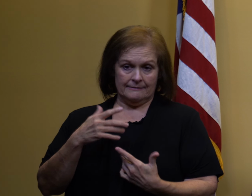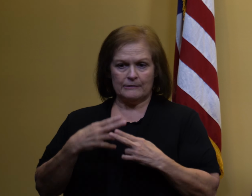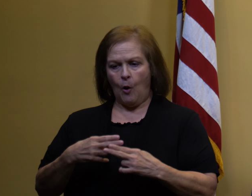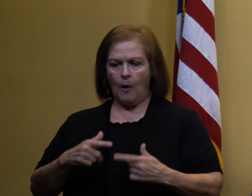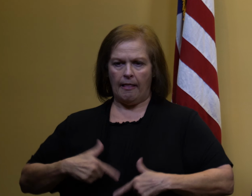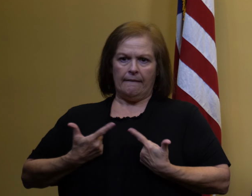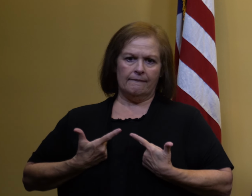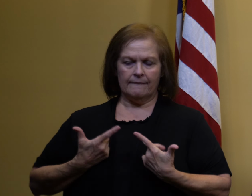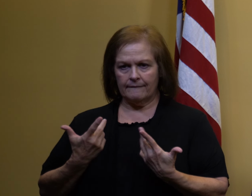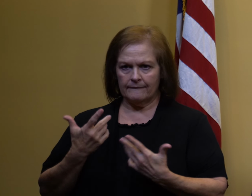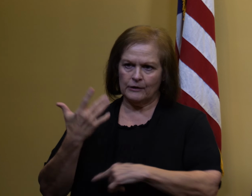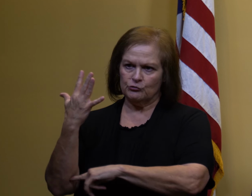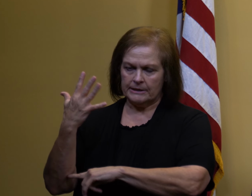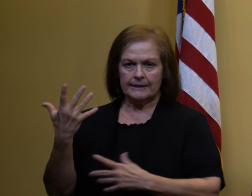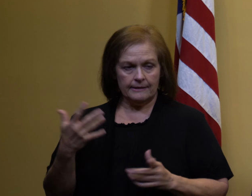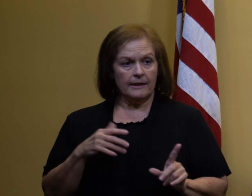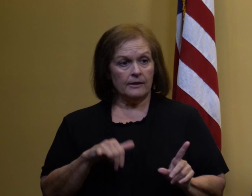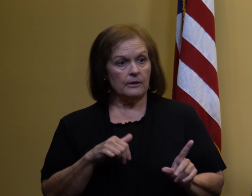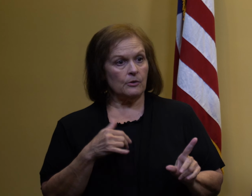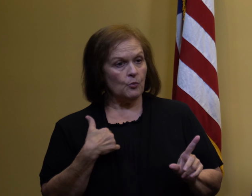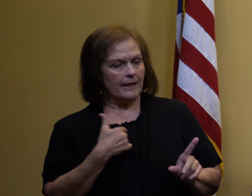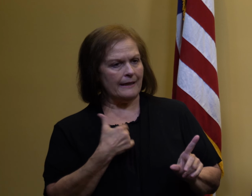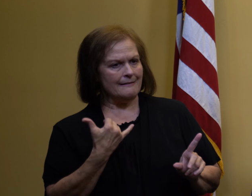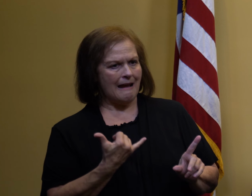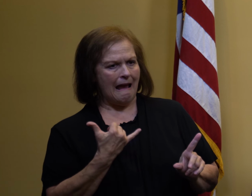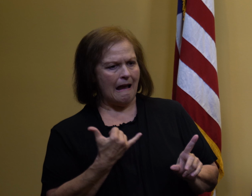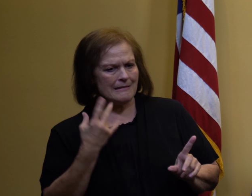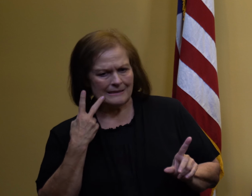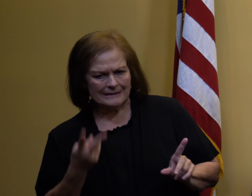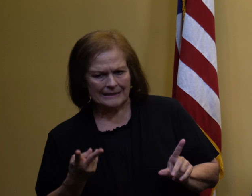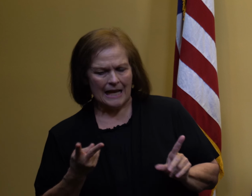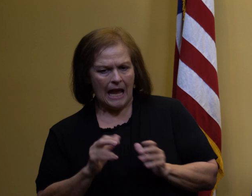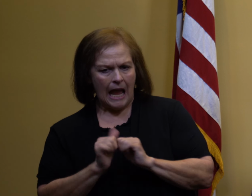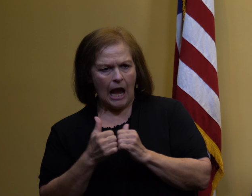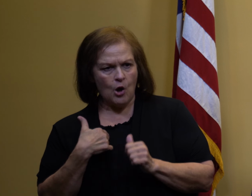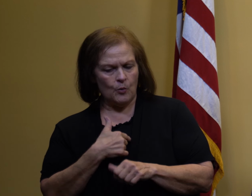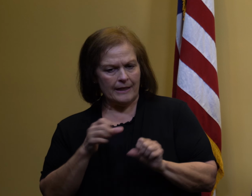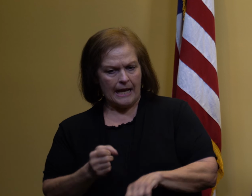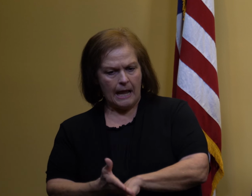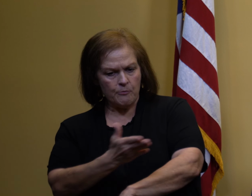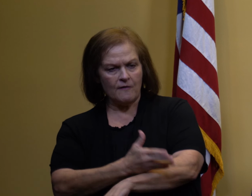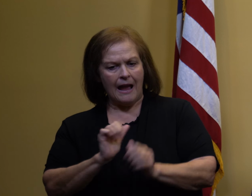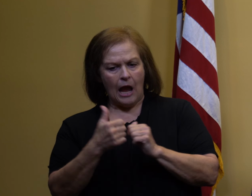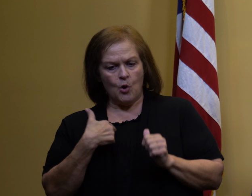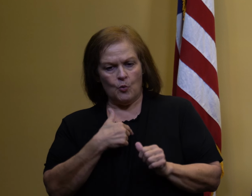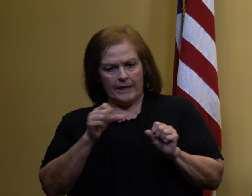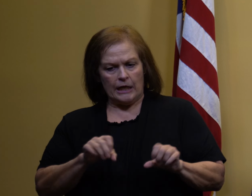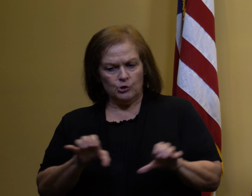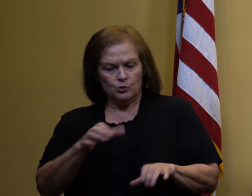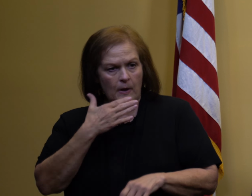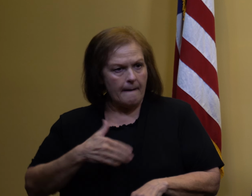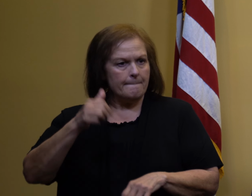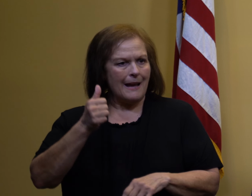so, yes, we are taking a look and seeing how we can improve and even do better considering